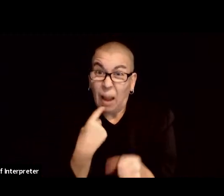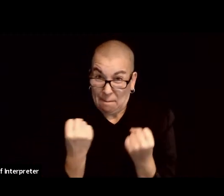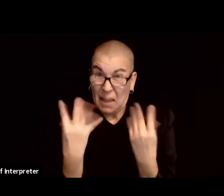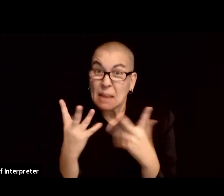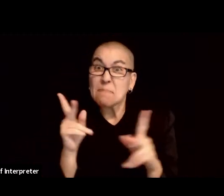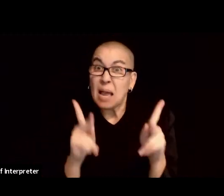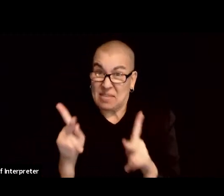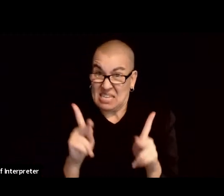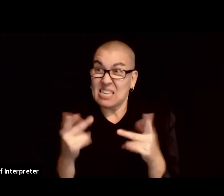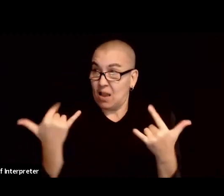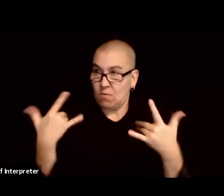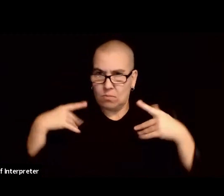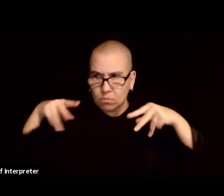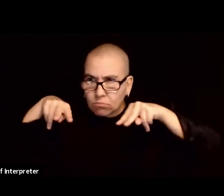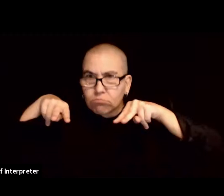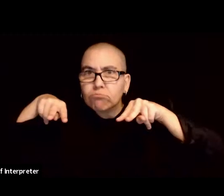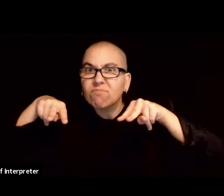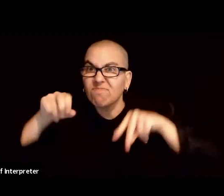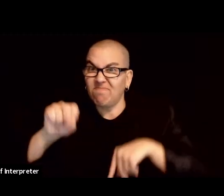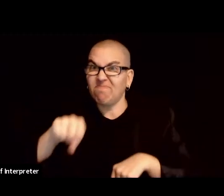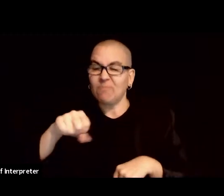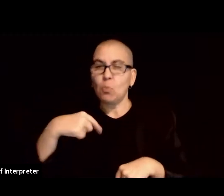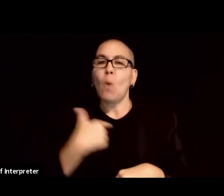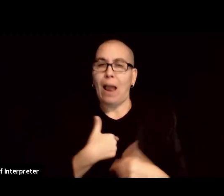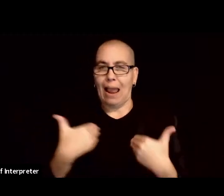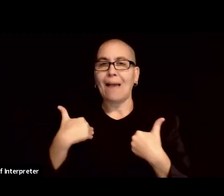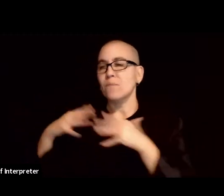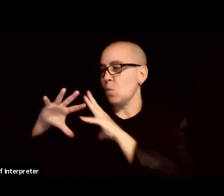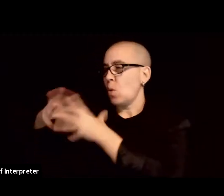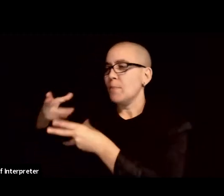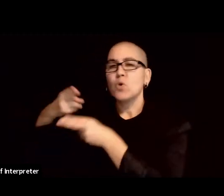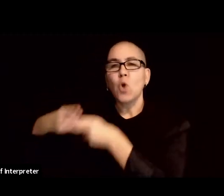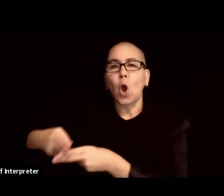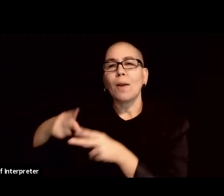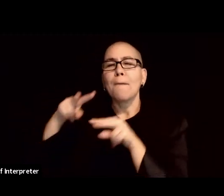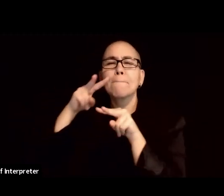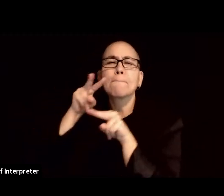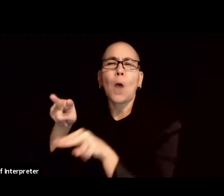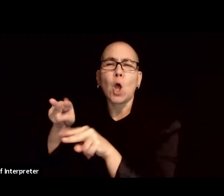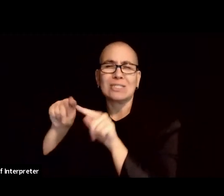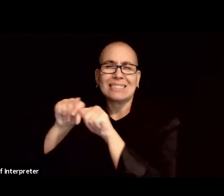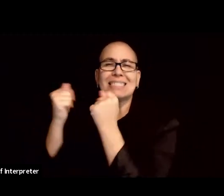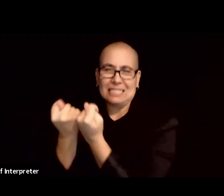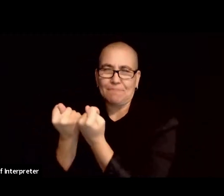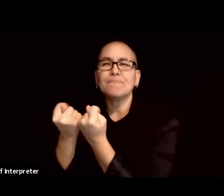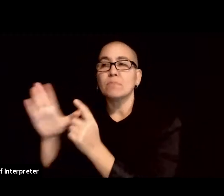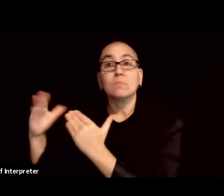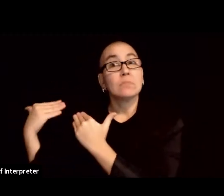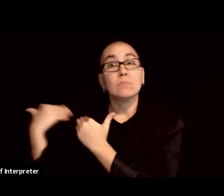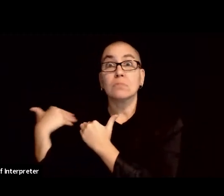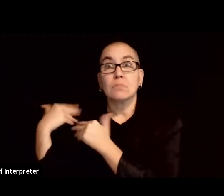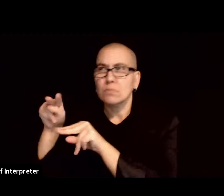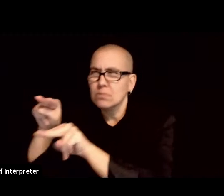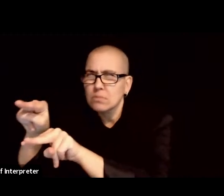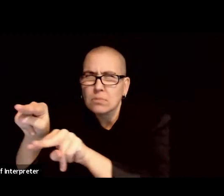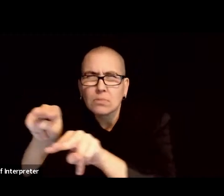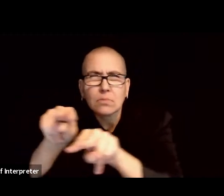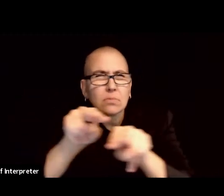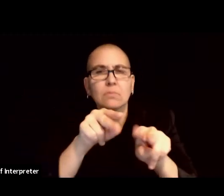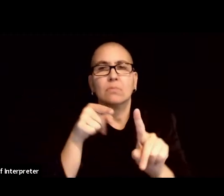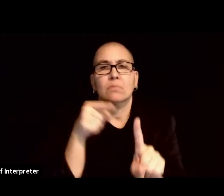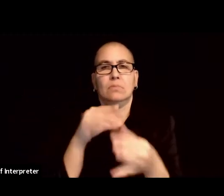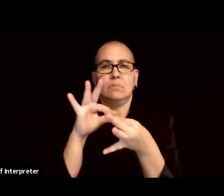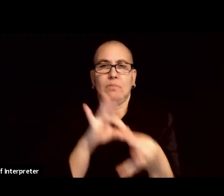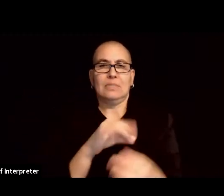our monitoring team that is looking at the number of staff who are being monitored,